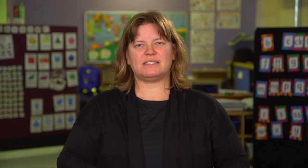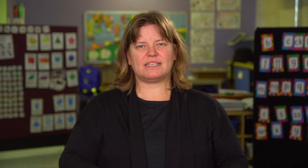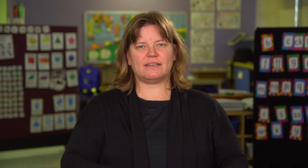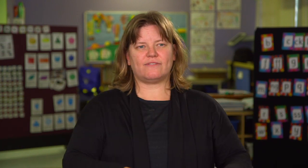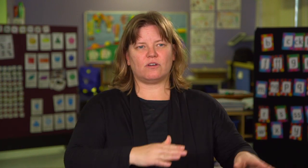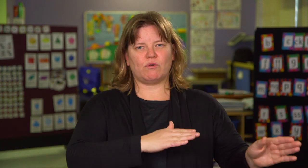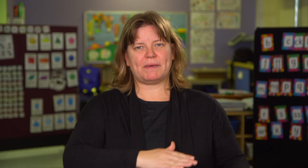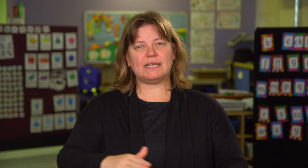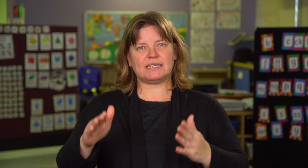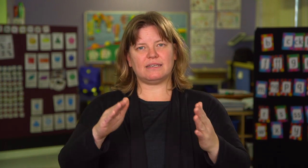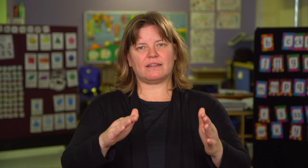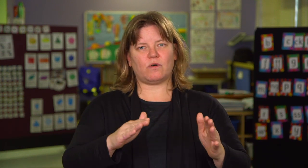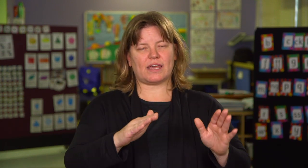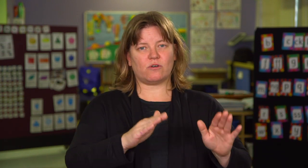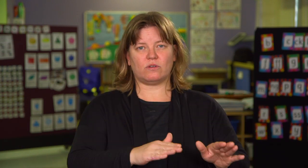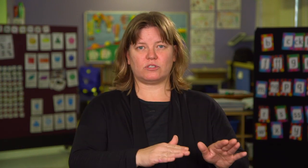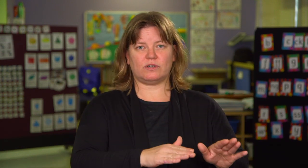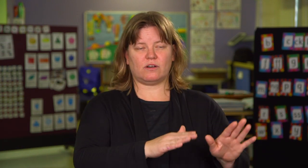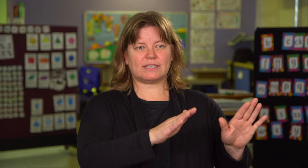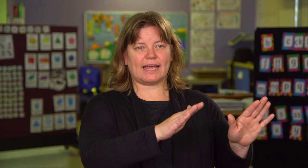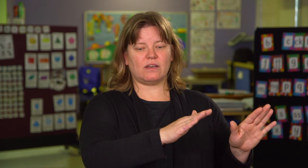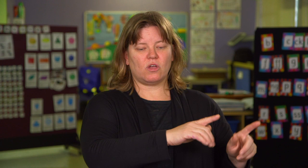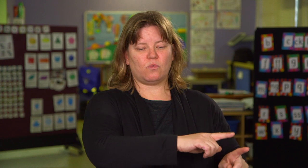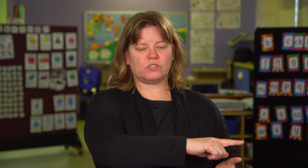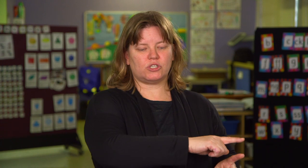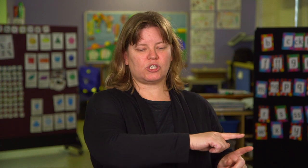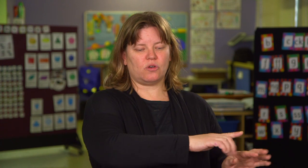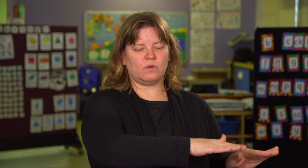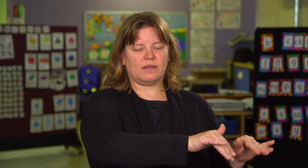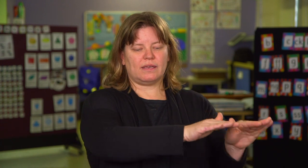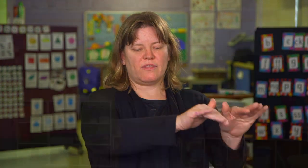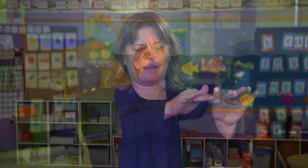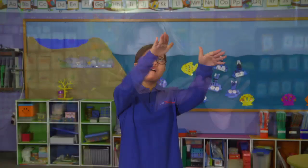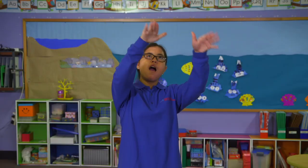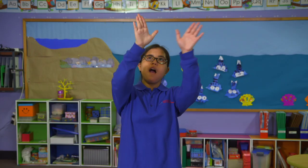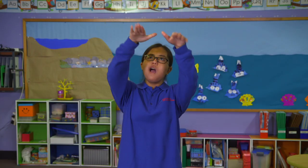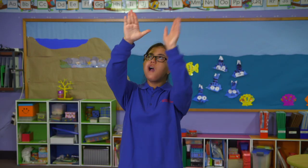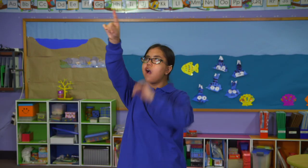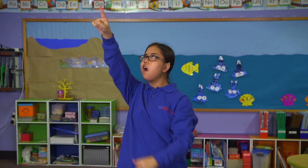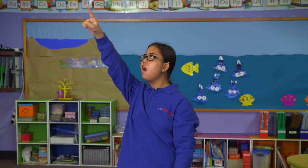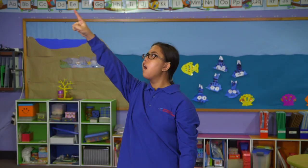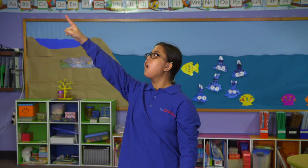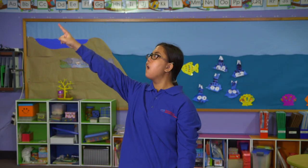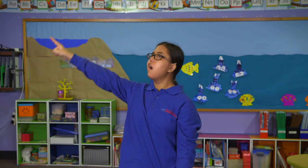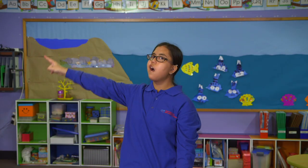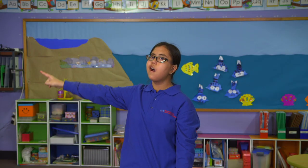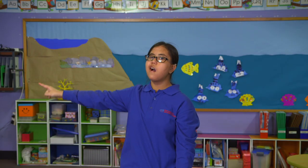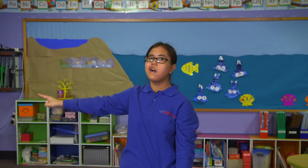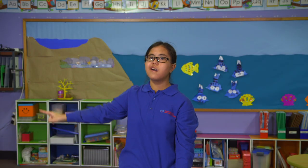instead of repeating, what they thought looked good in Auslan was to show then the bird continuing to fly as if you were a